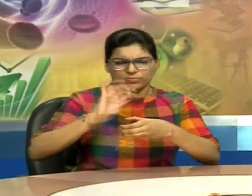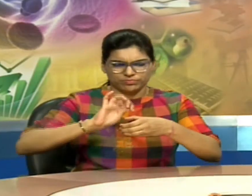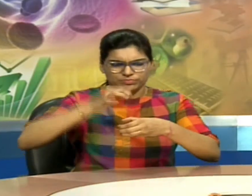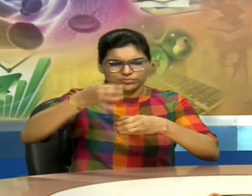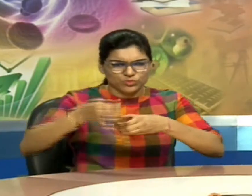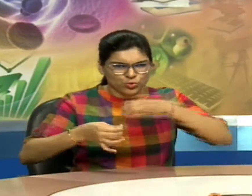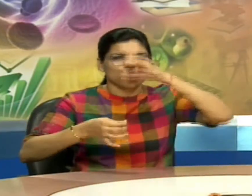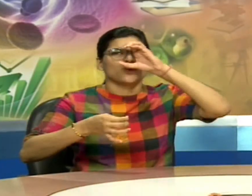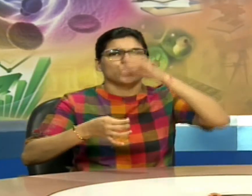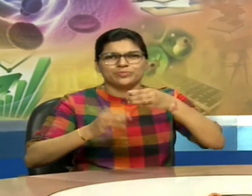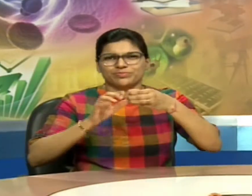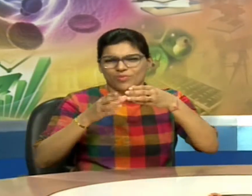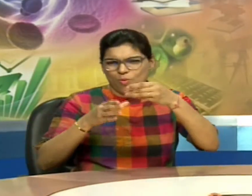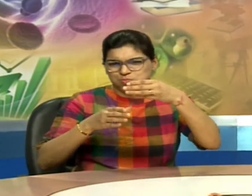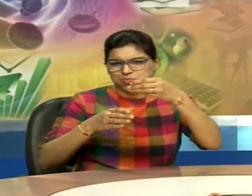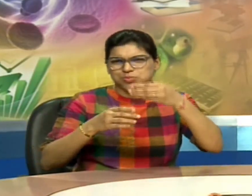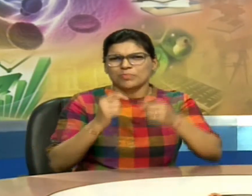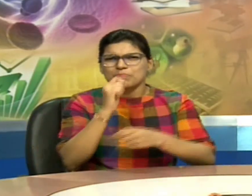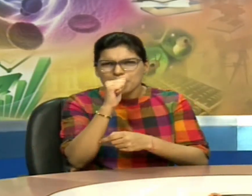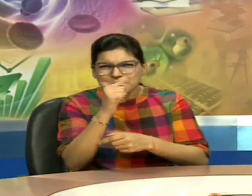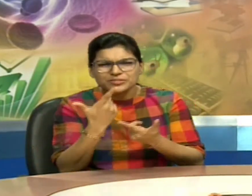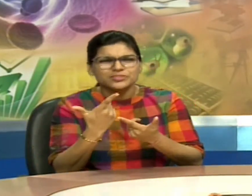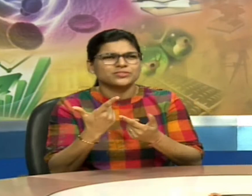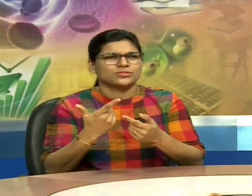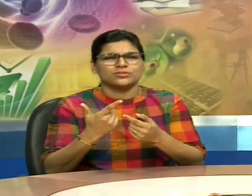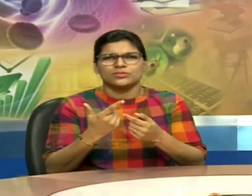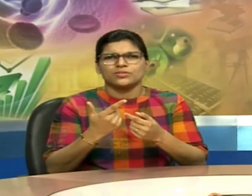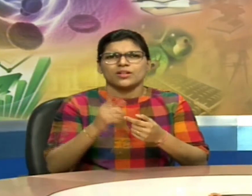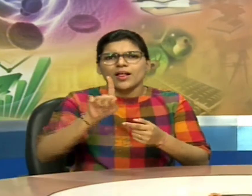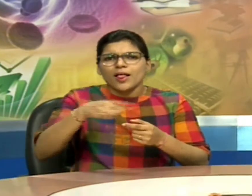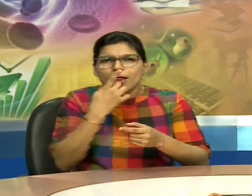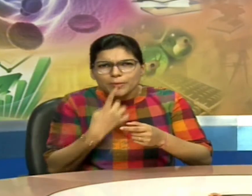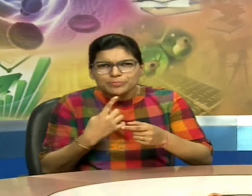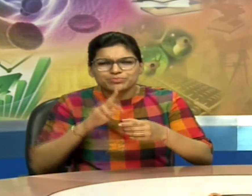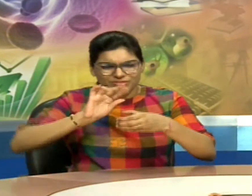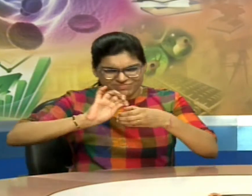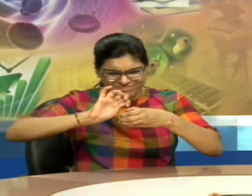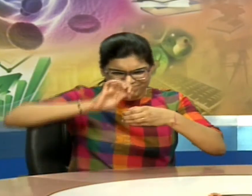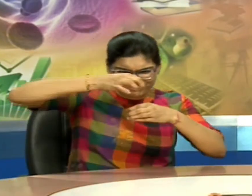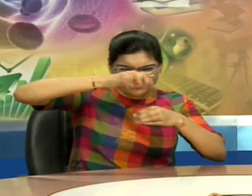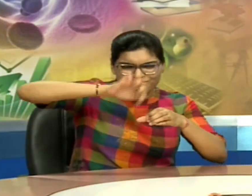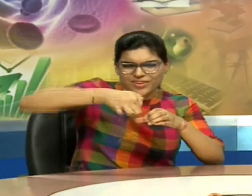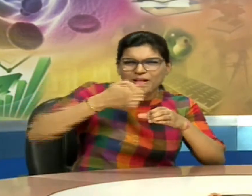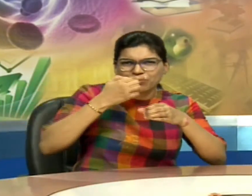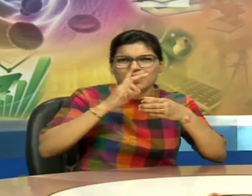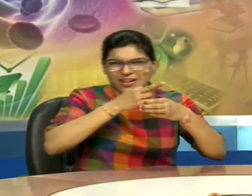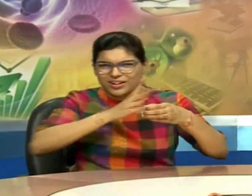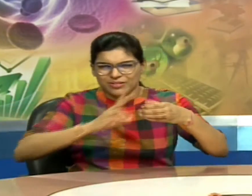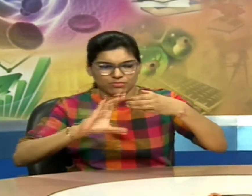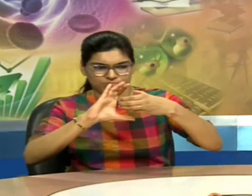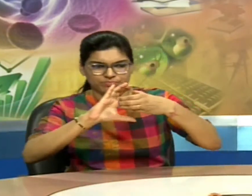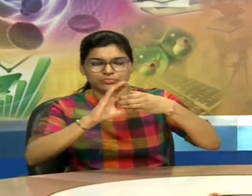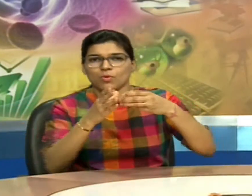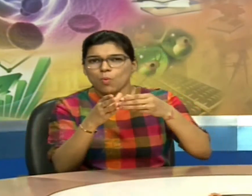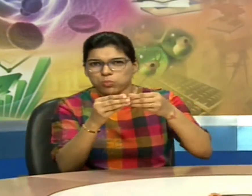Now, this is another fact. You all know that you all drink sometime cold drinks. There are different cans. We have